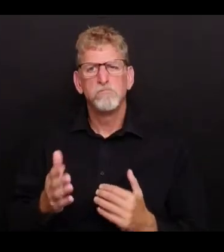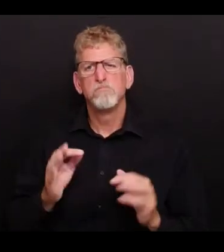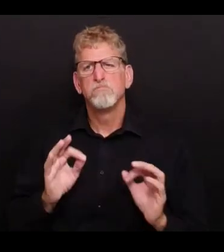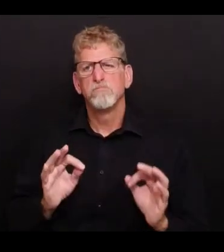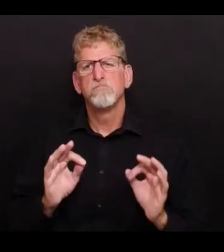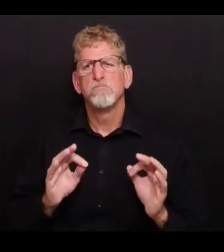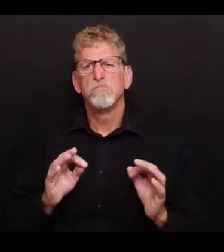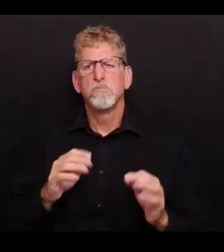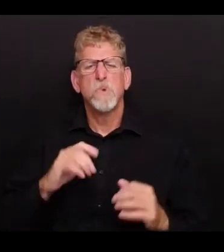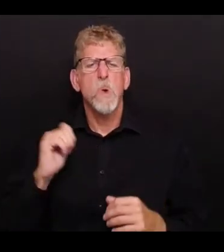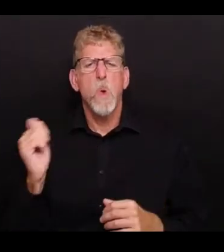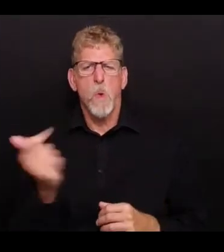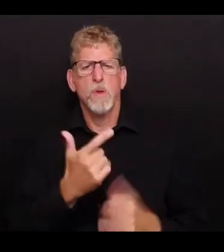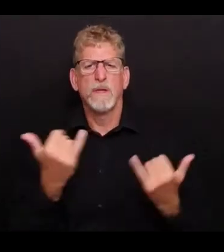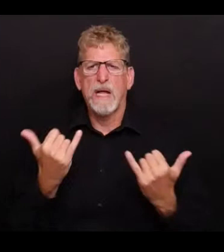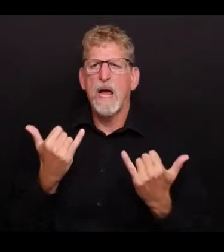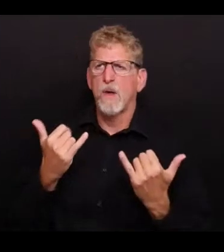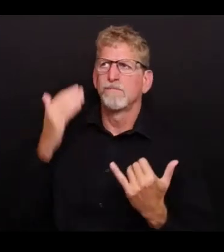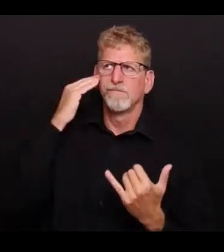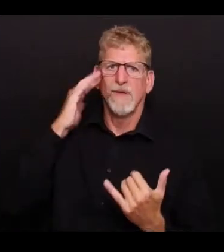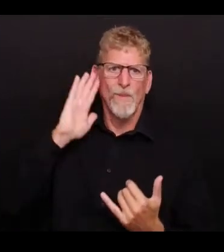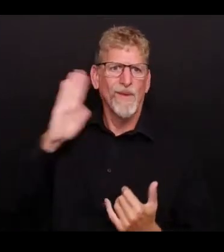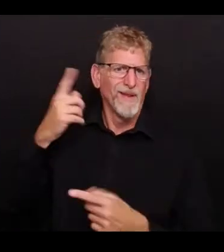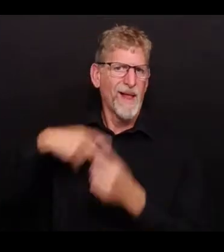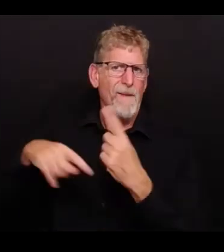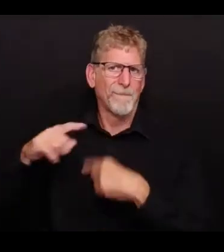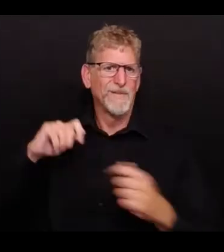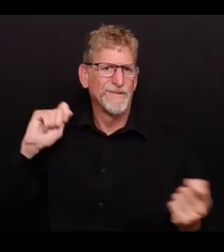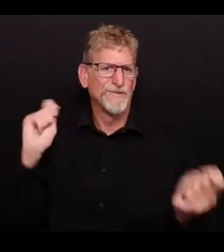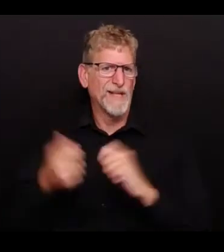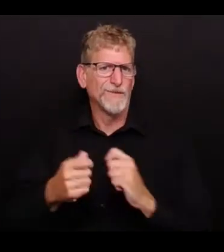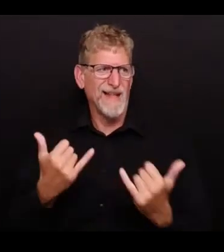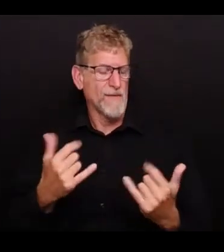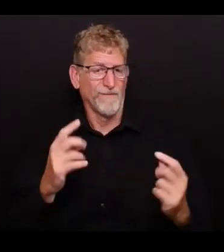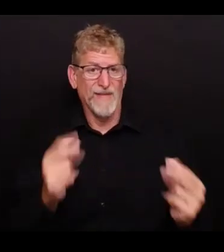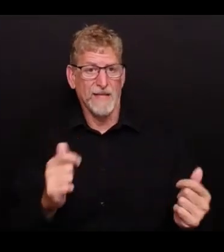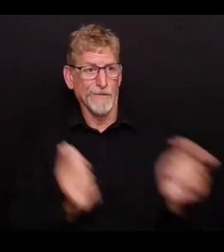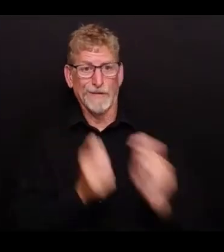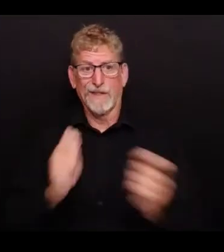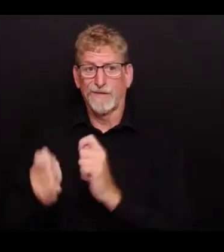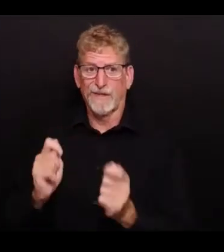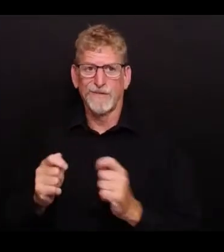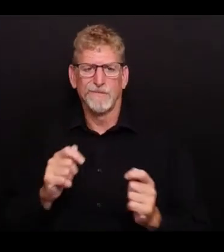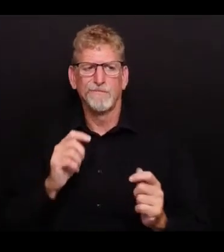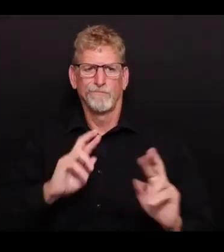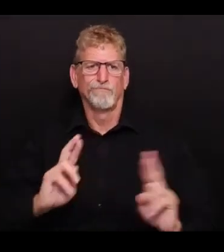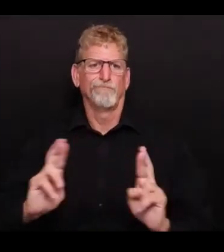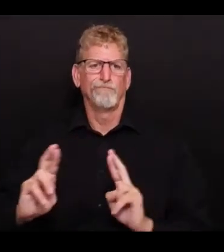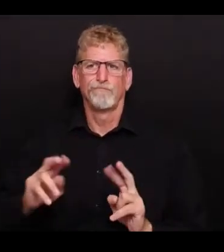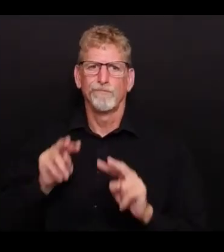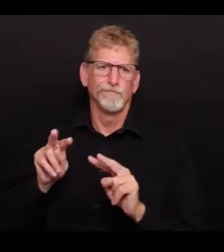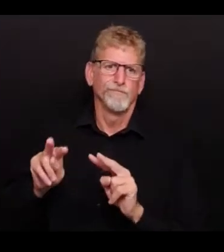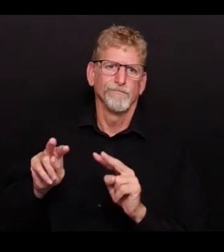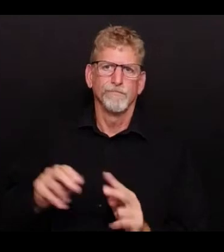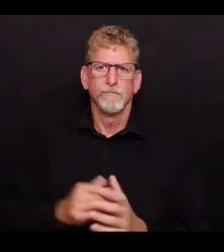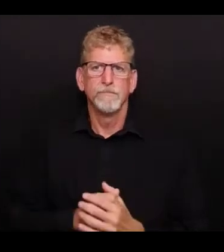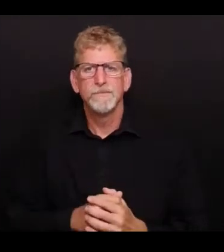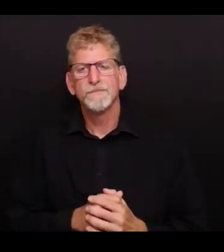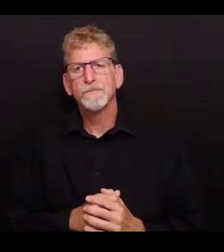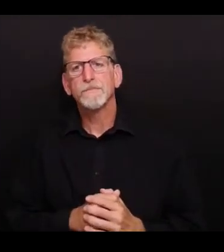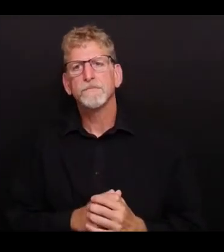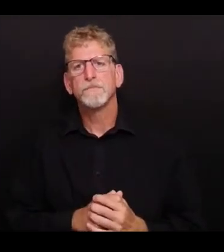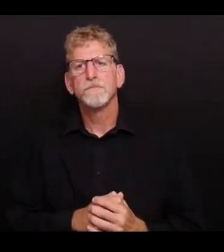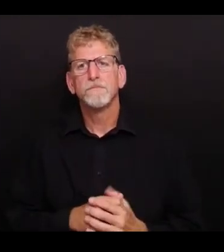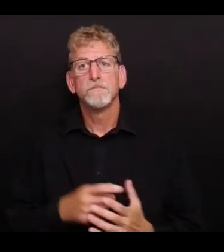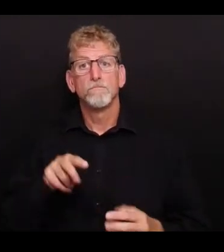and it's a very fluid situation. But certainly, we're hearing that the focus may be just